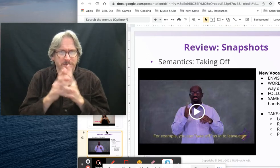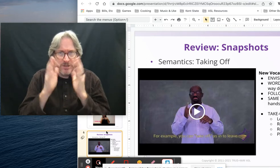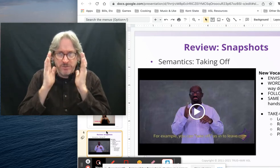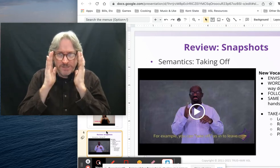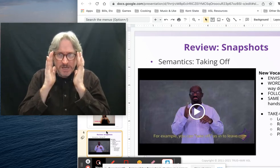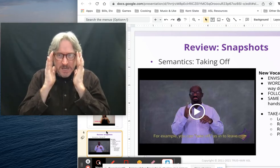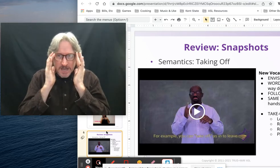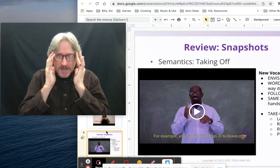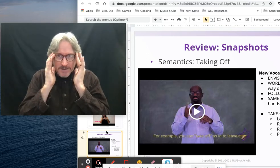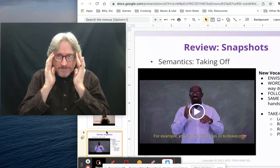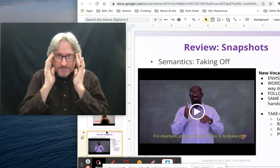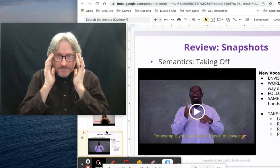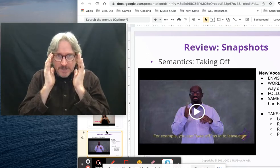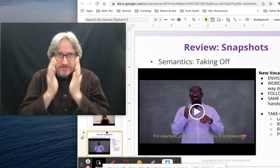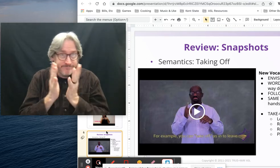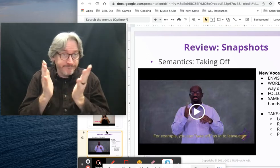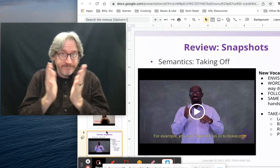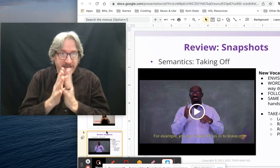up close.